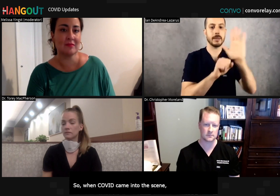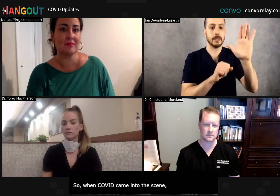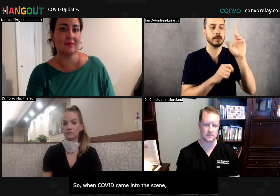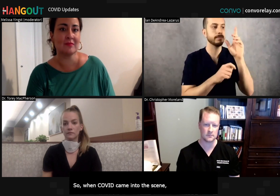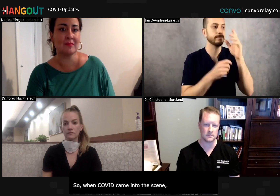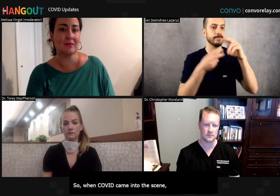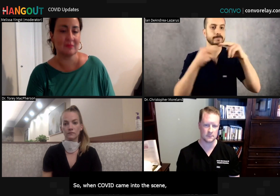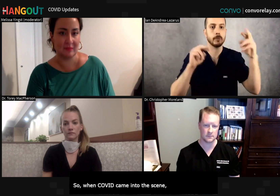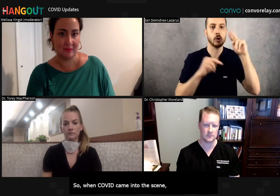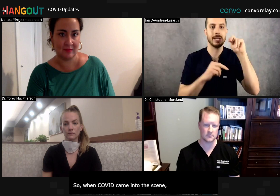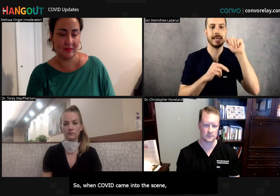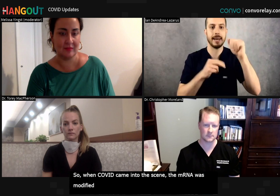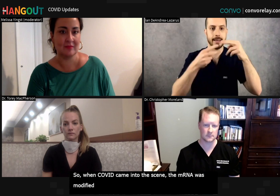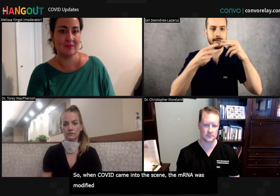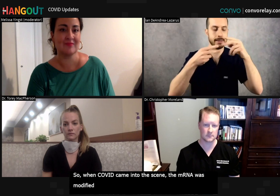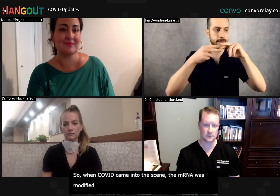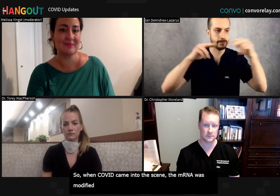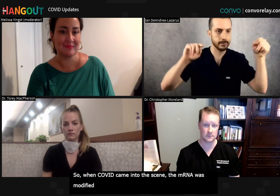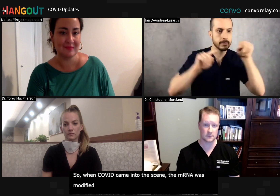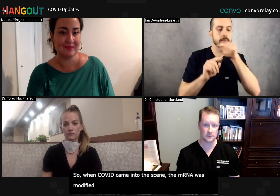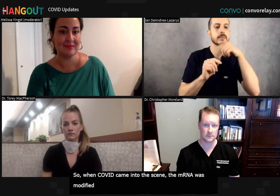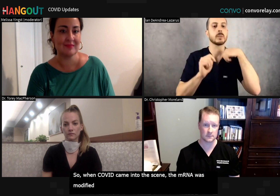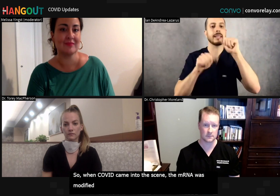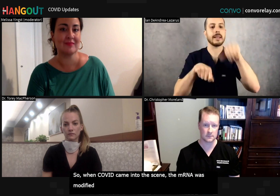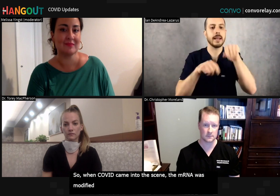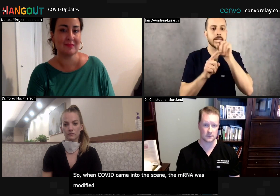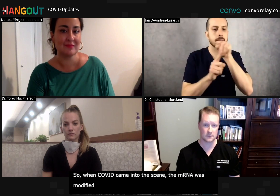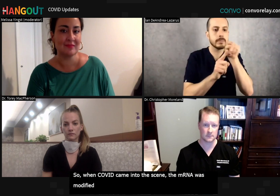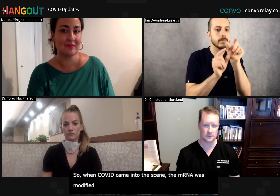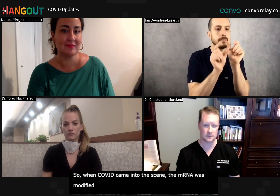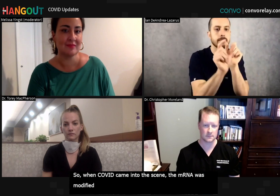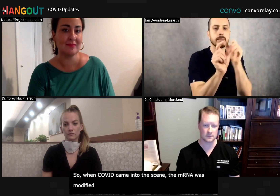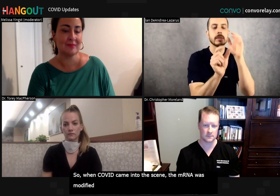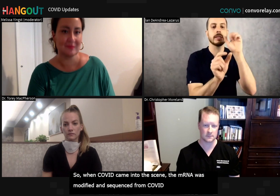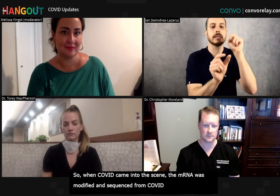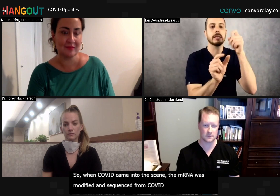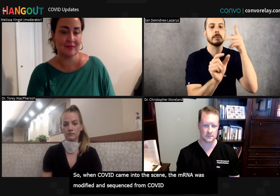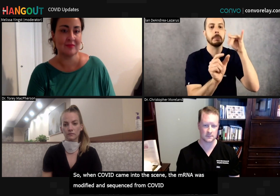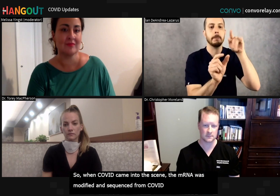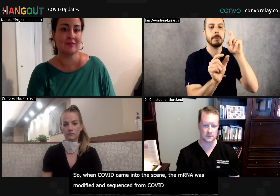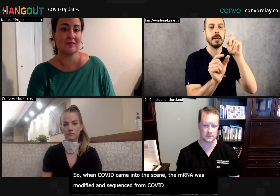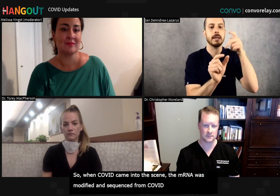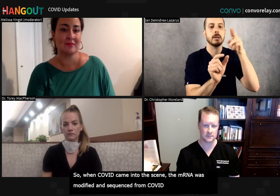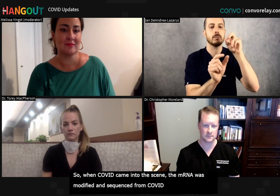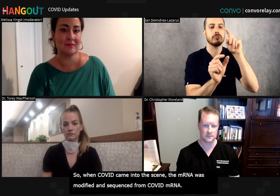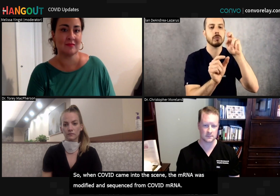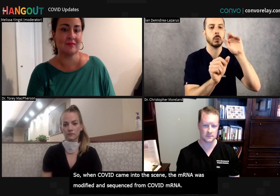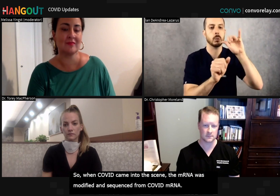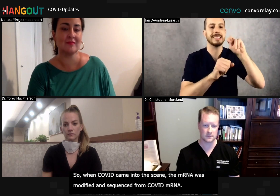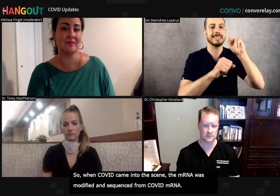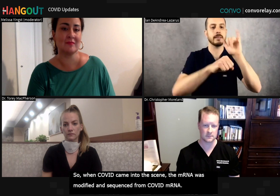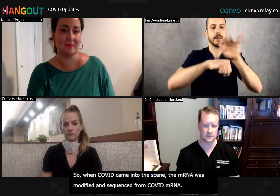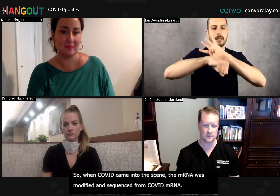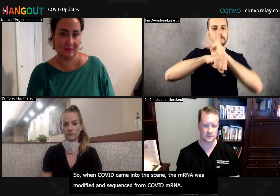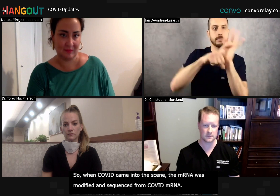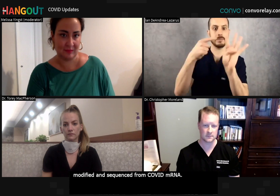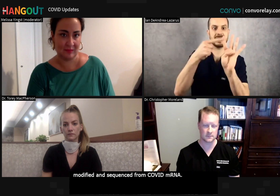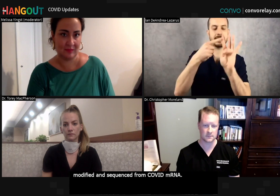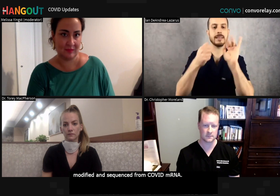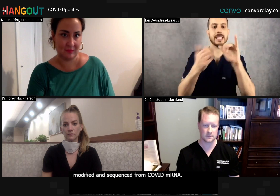and sequenced from COVID RNA, and they found the place that creates the spike proteins